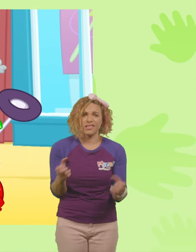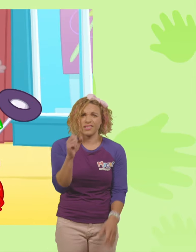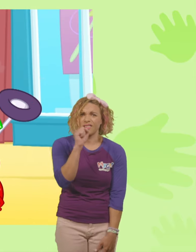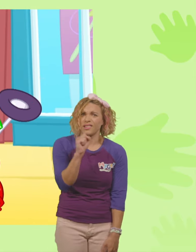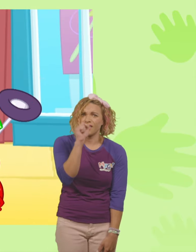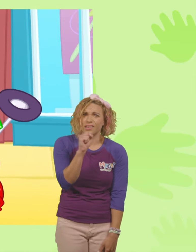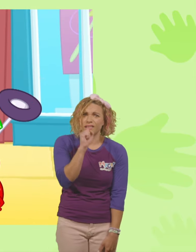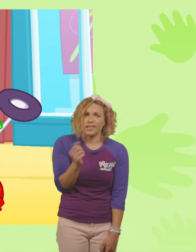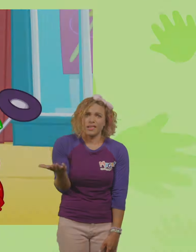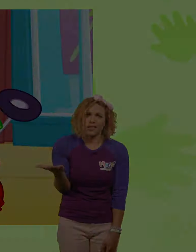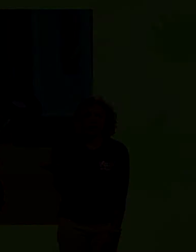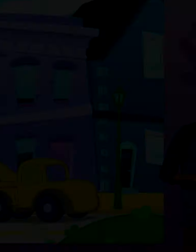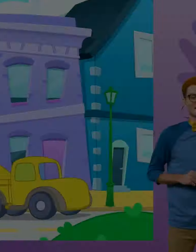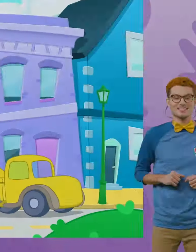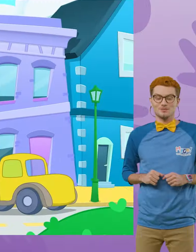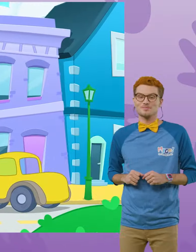Some ice cream?